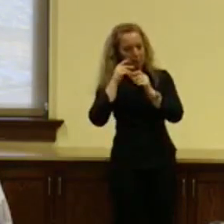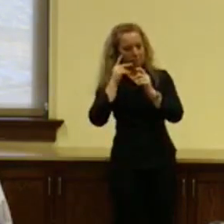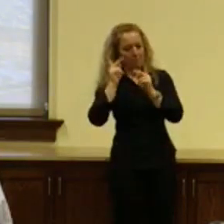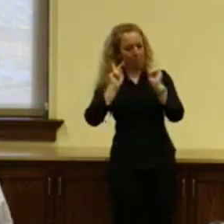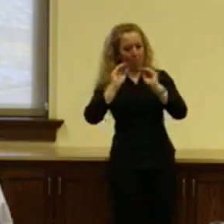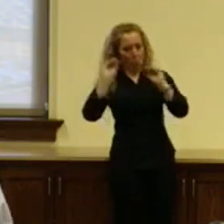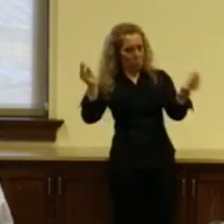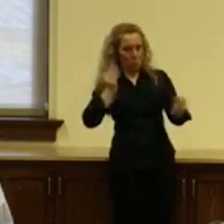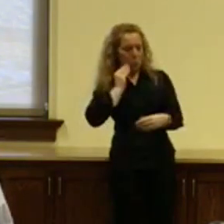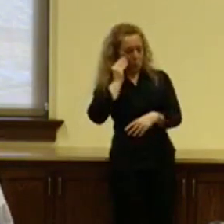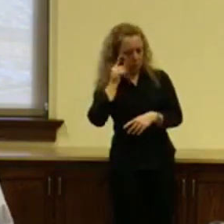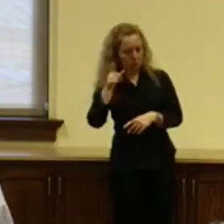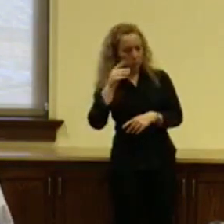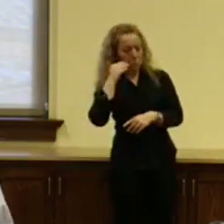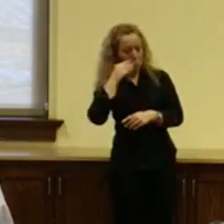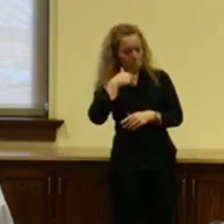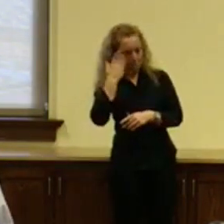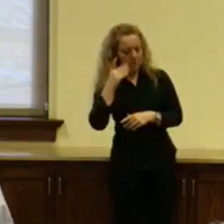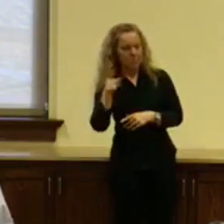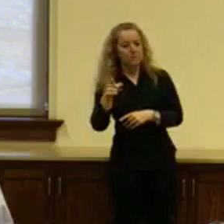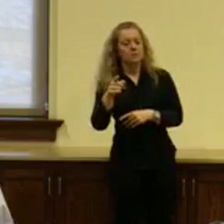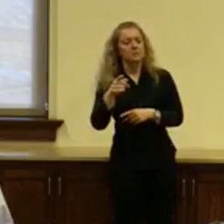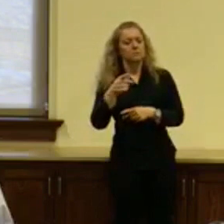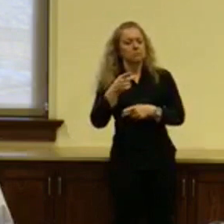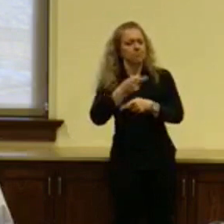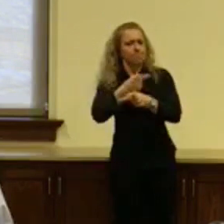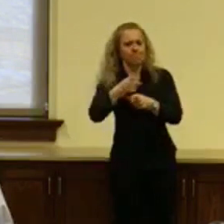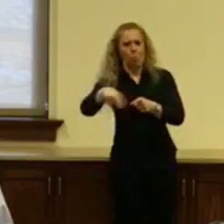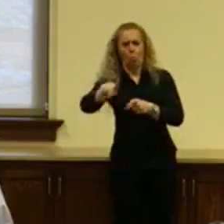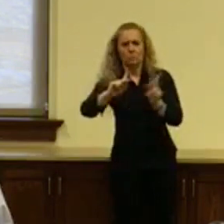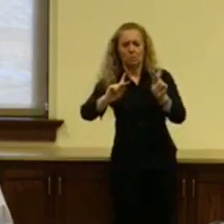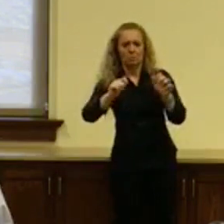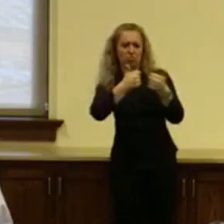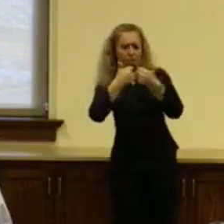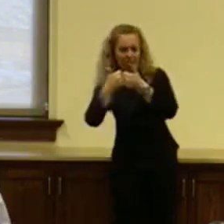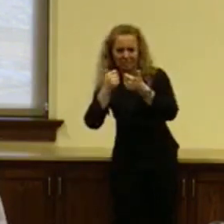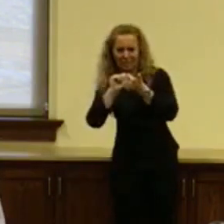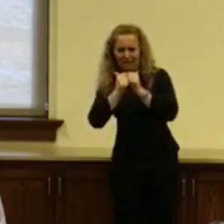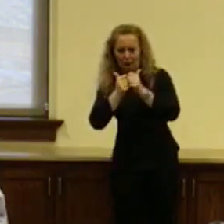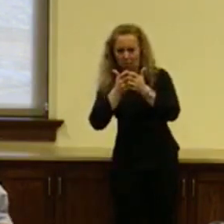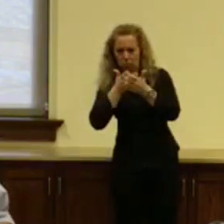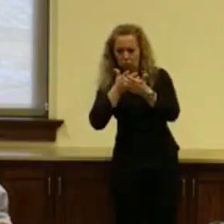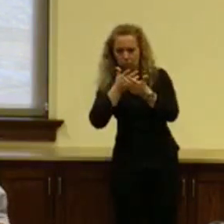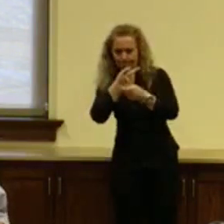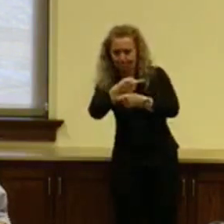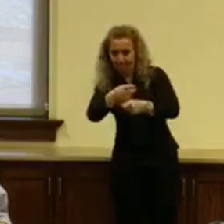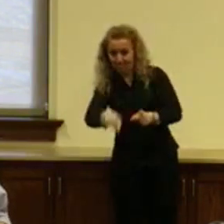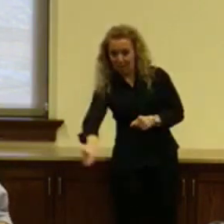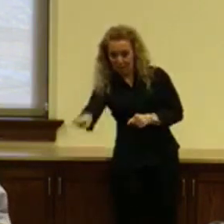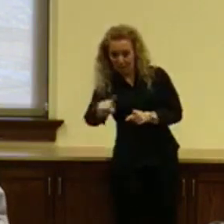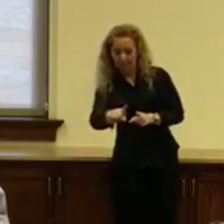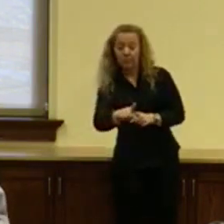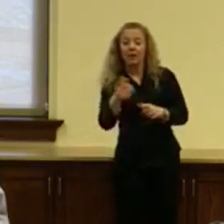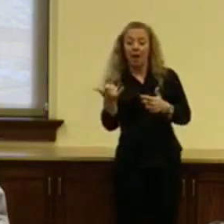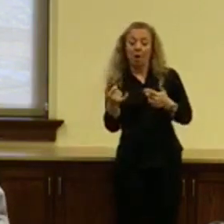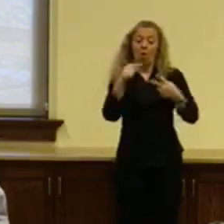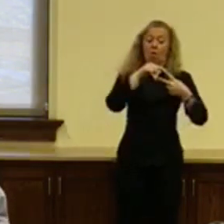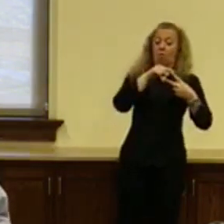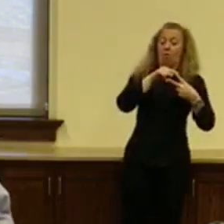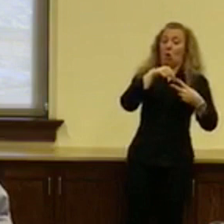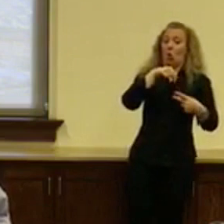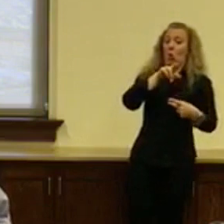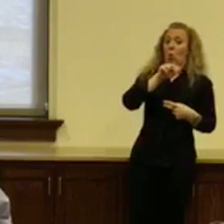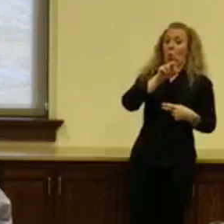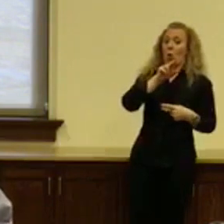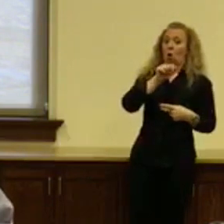that group of folks who certainly have challenges. On the quarantine sites, I think they're working